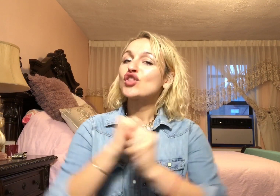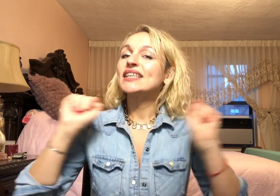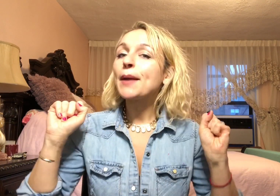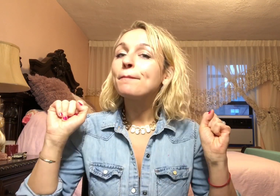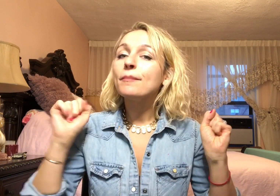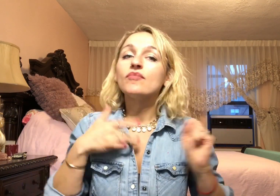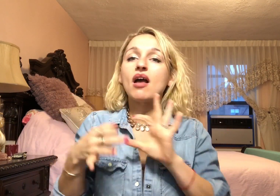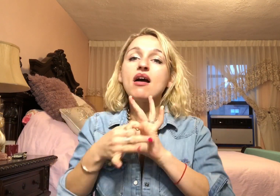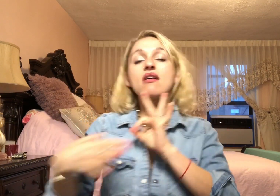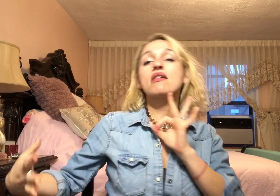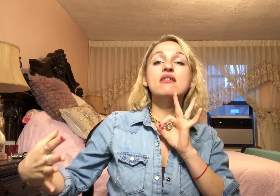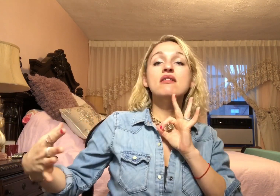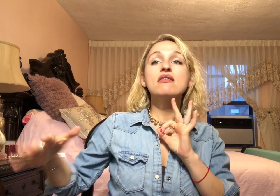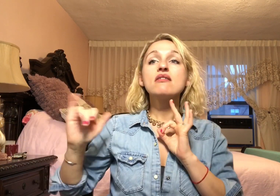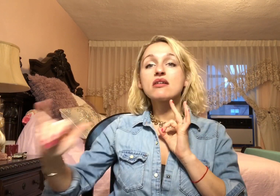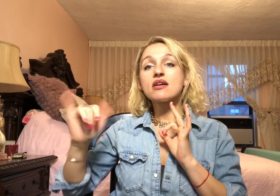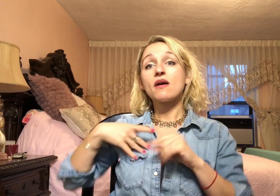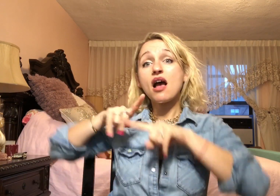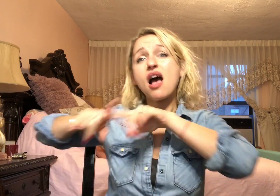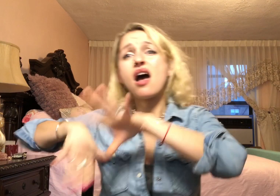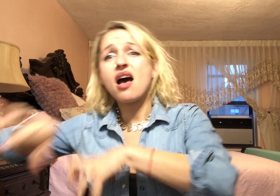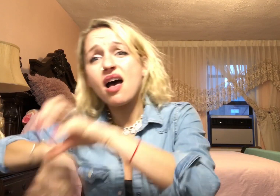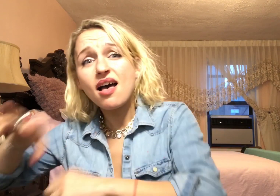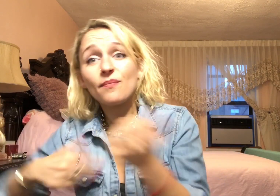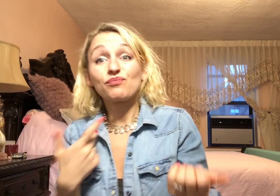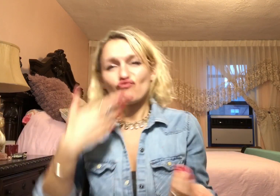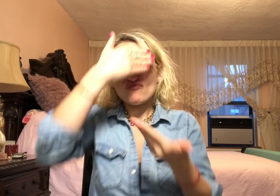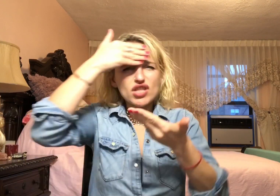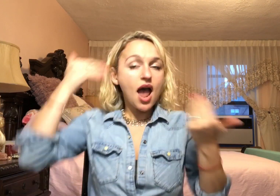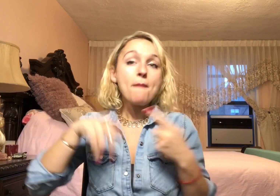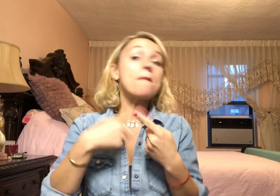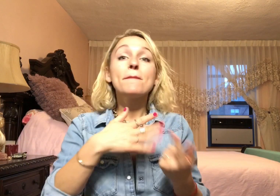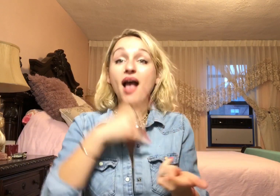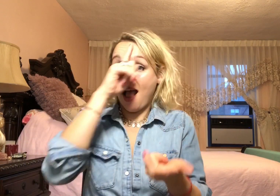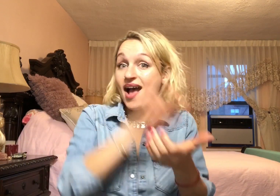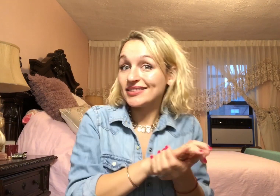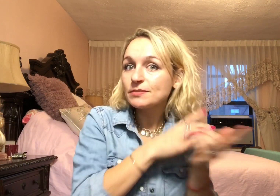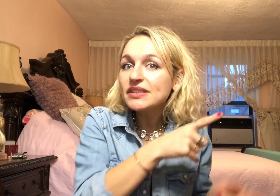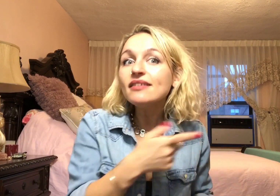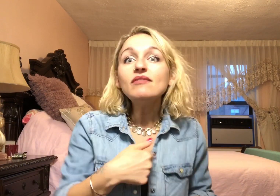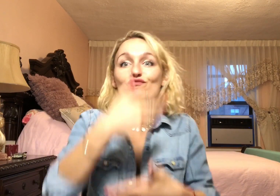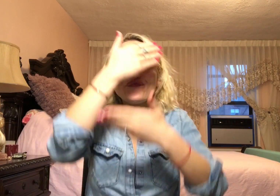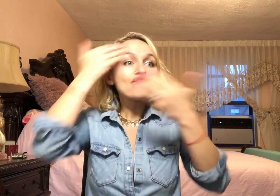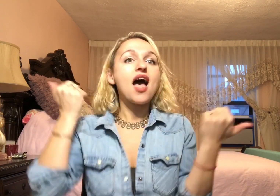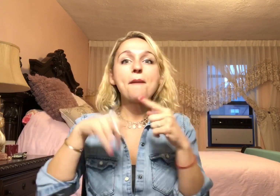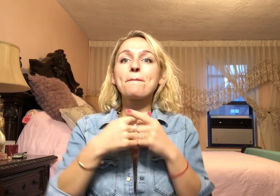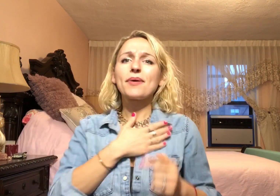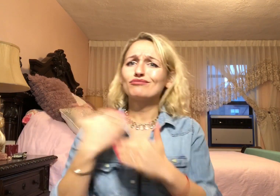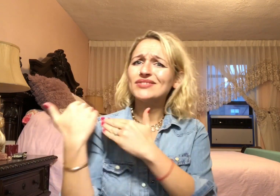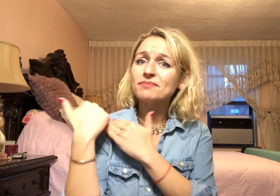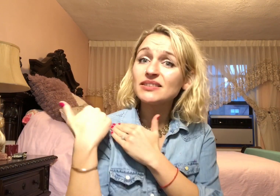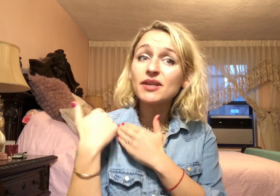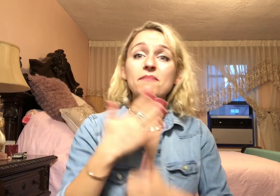feels like freedom. While I was addicted, I was so worried about where I would get my next dose, I completely forgot about my husband,